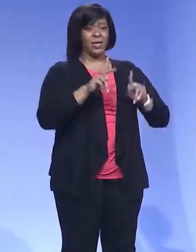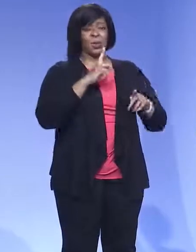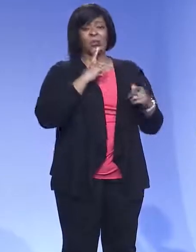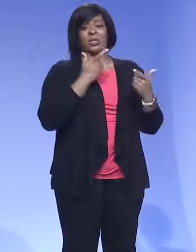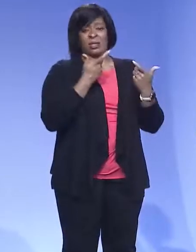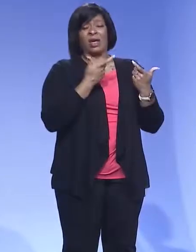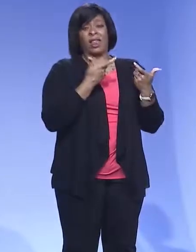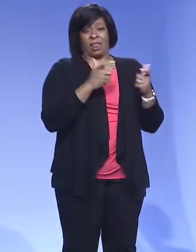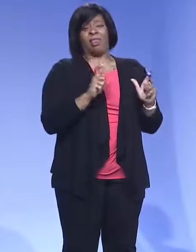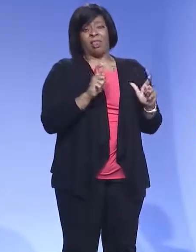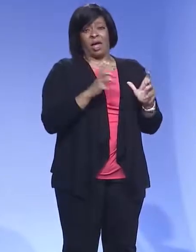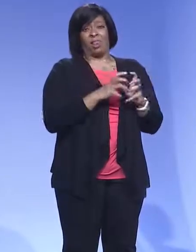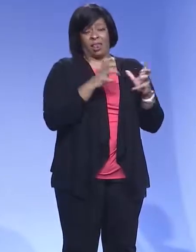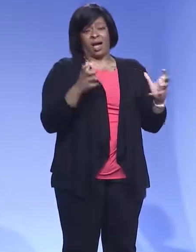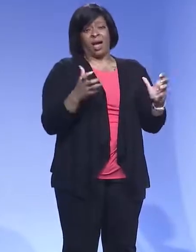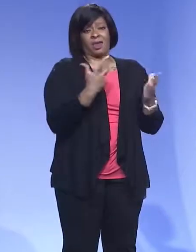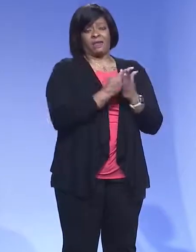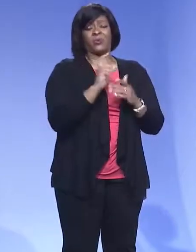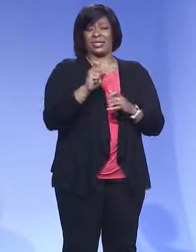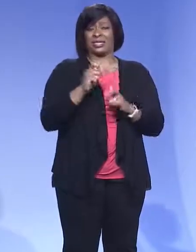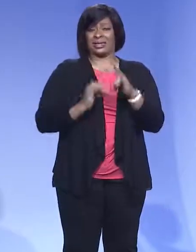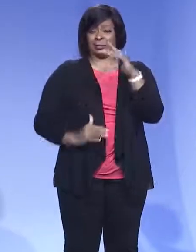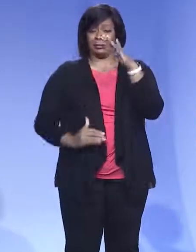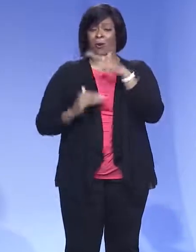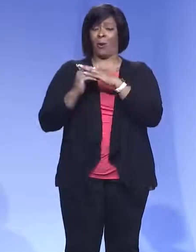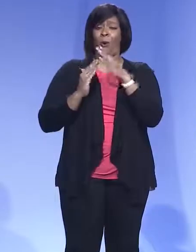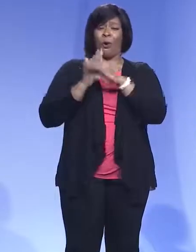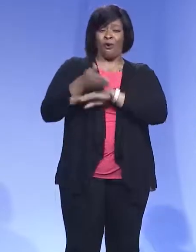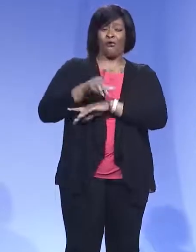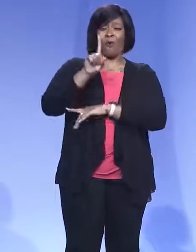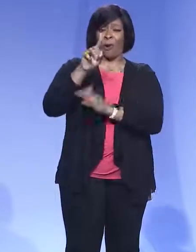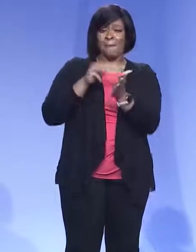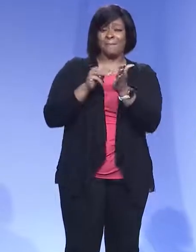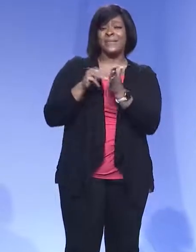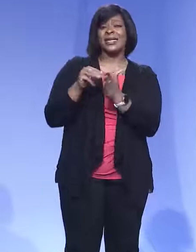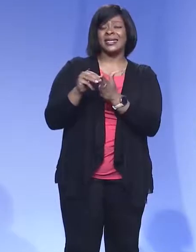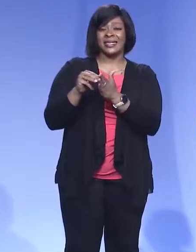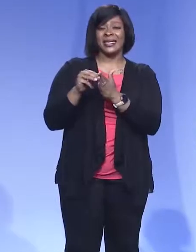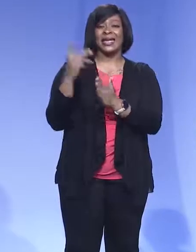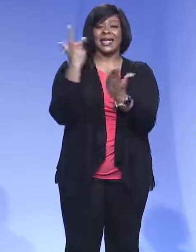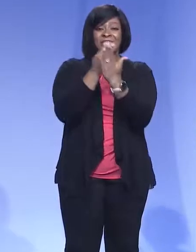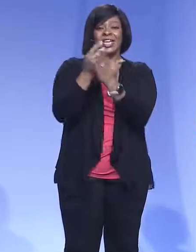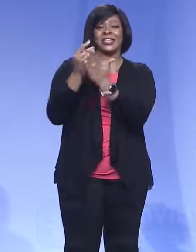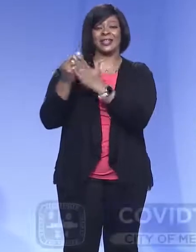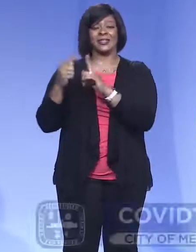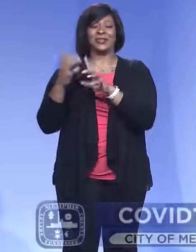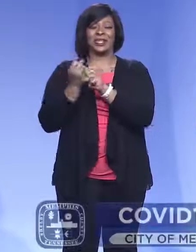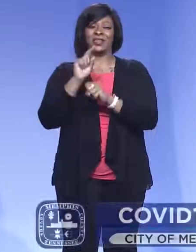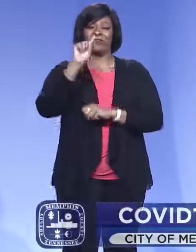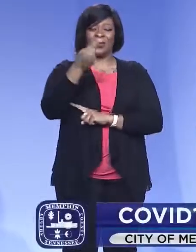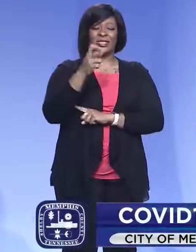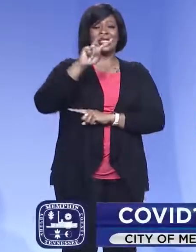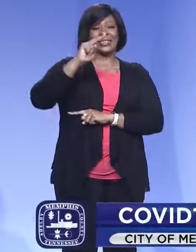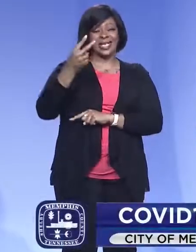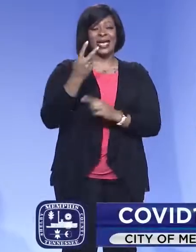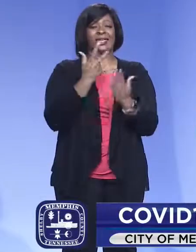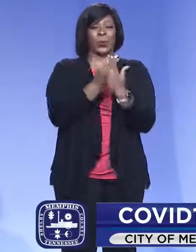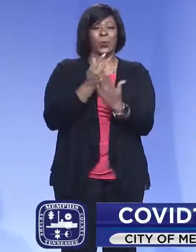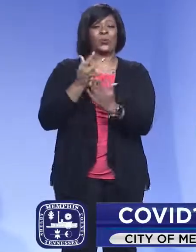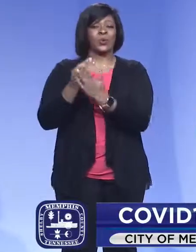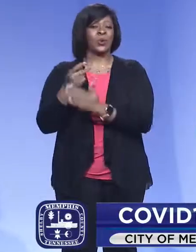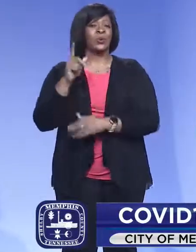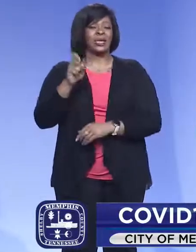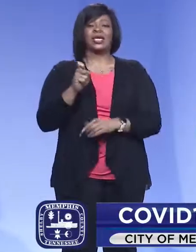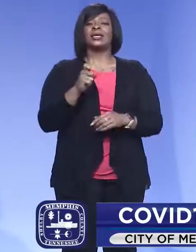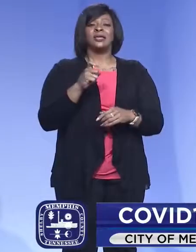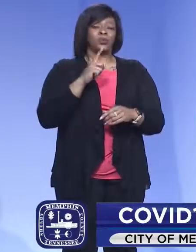hefty feat, we still need to get to well over 1 million injections given to get the first and second dose in. So we need to be able to